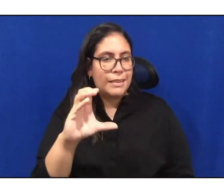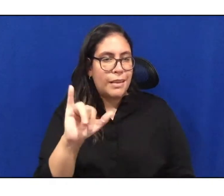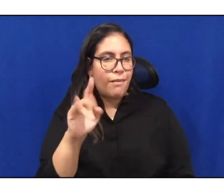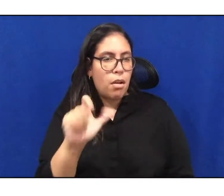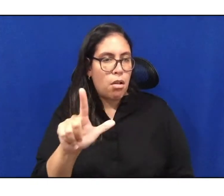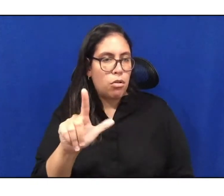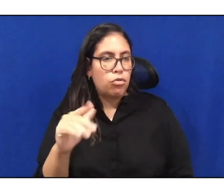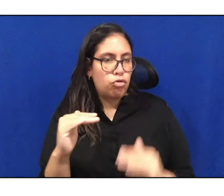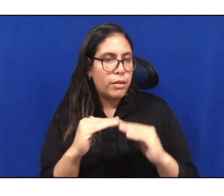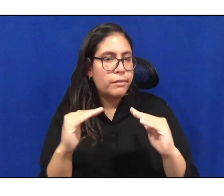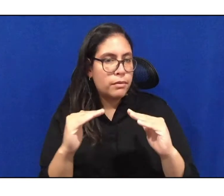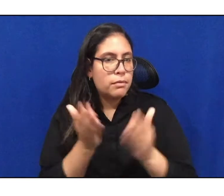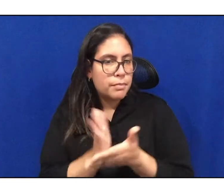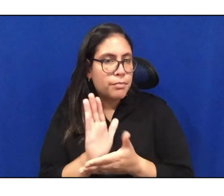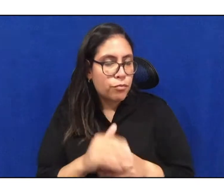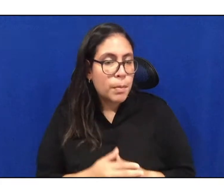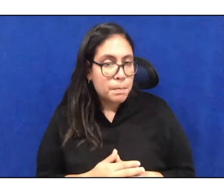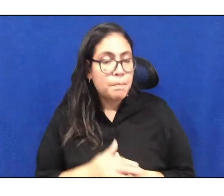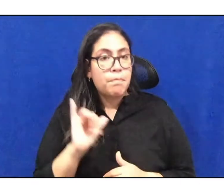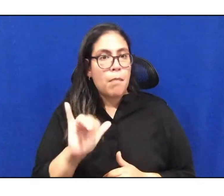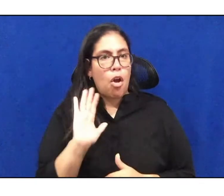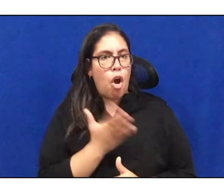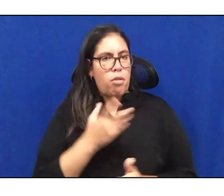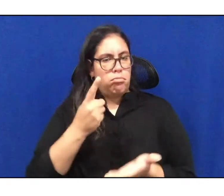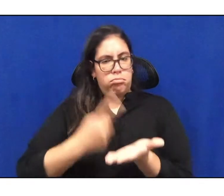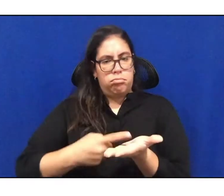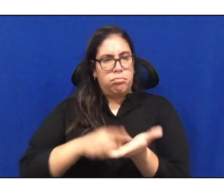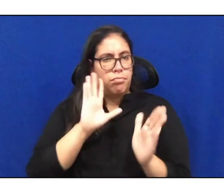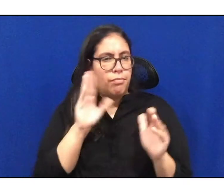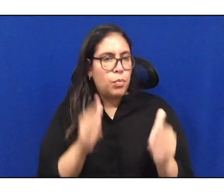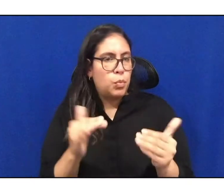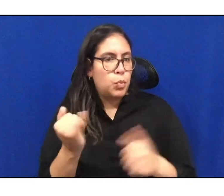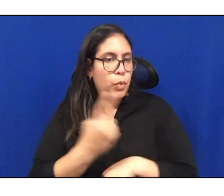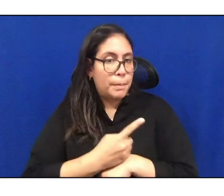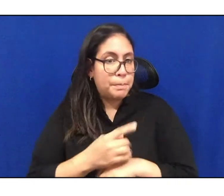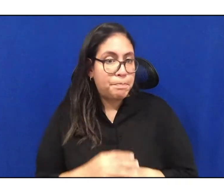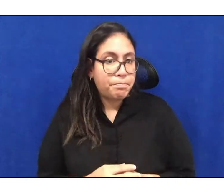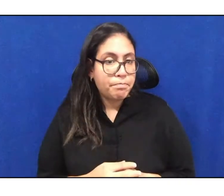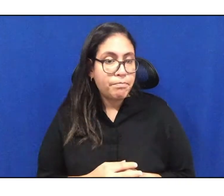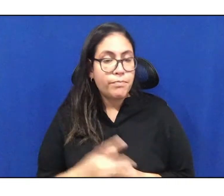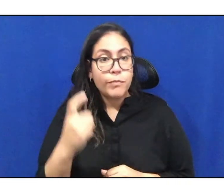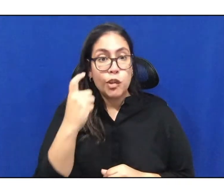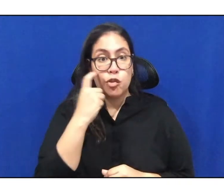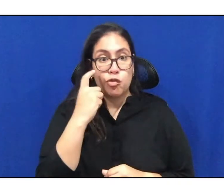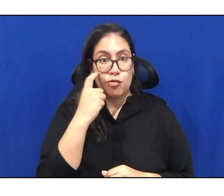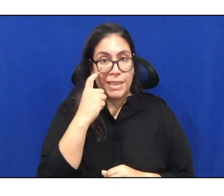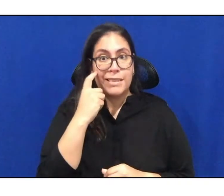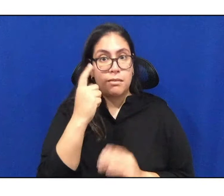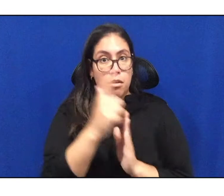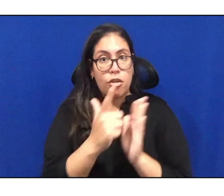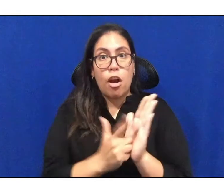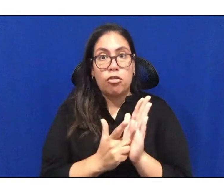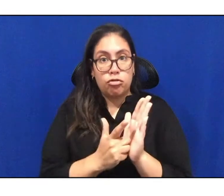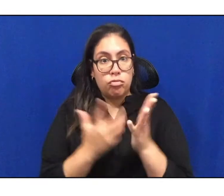we are going to turn to today. Recent legislation efforts around the country have attempted and in some